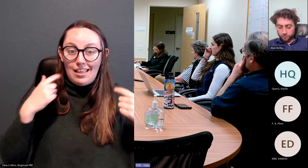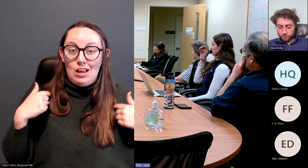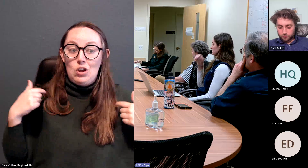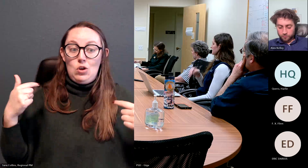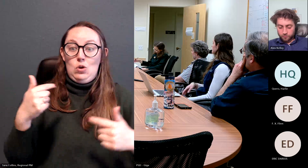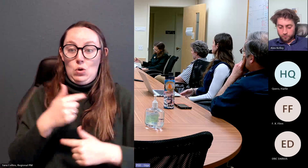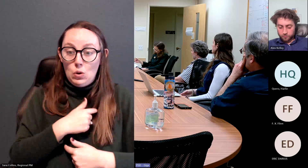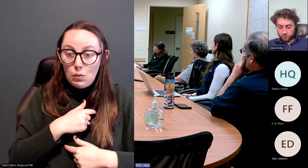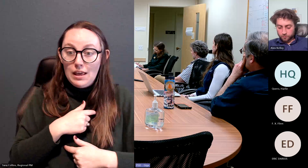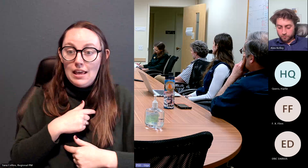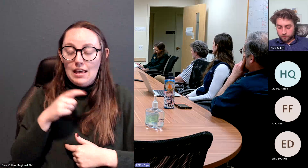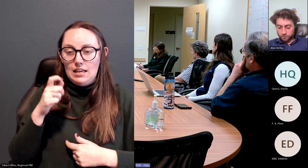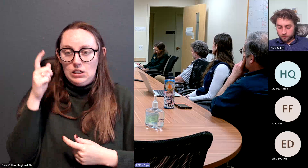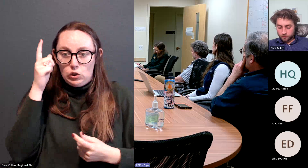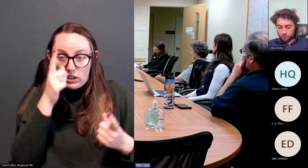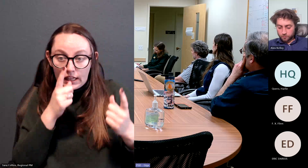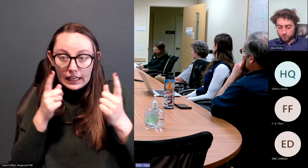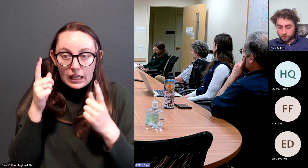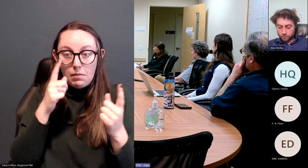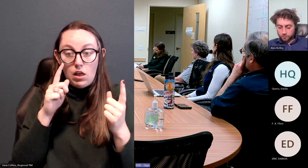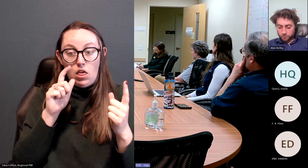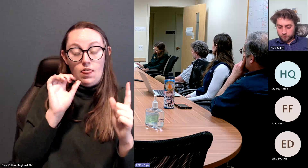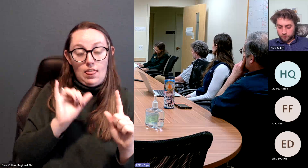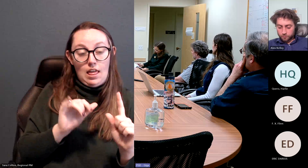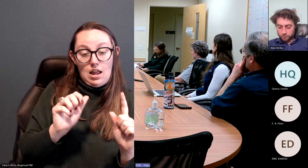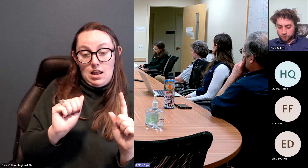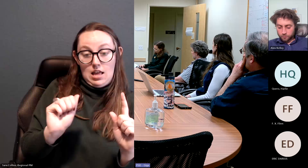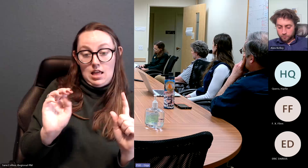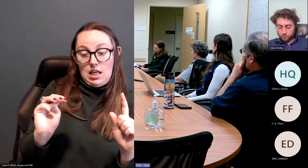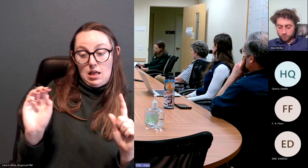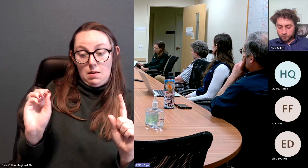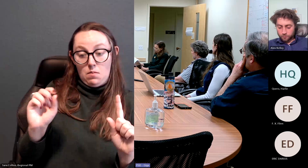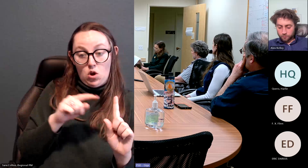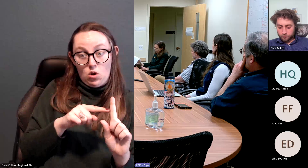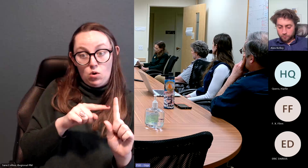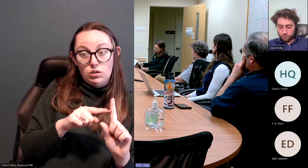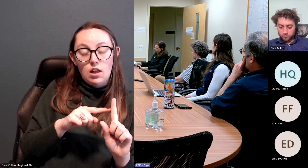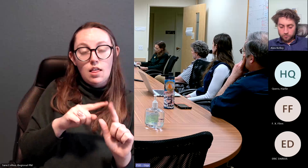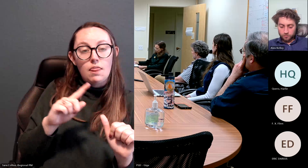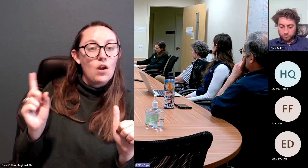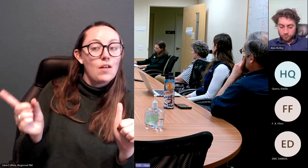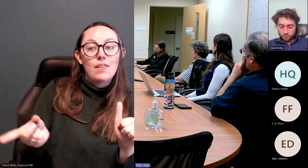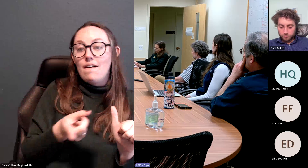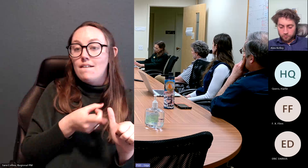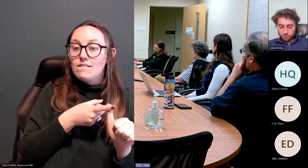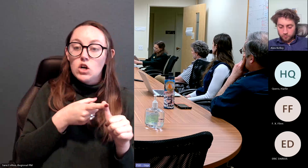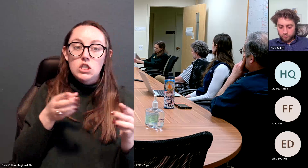consider positioning the AMOs as the first public information